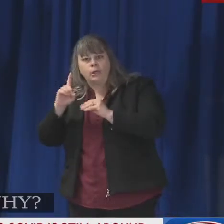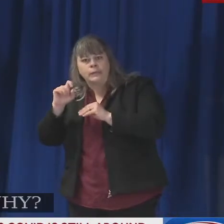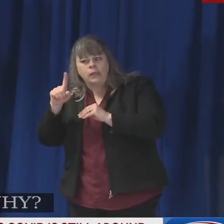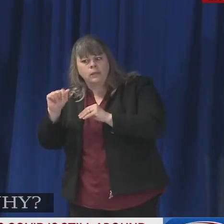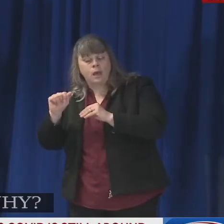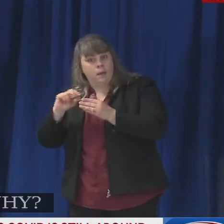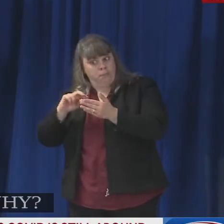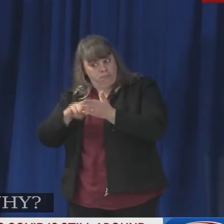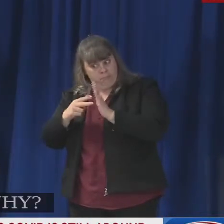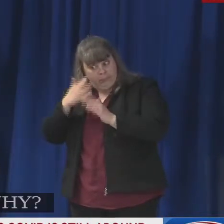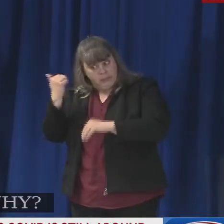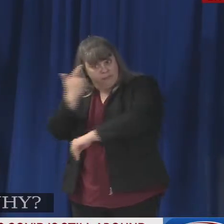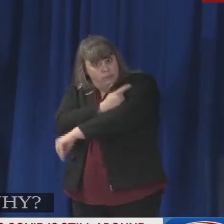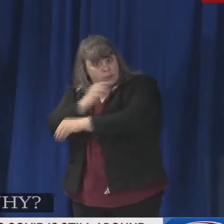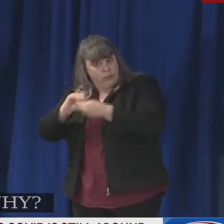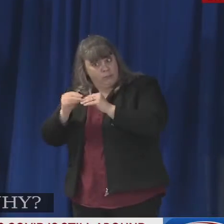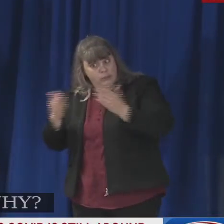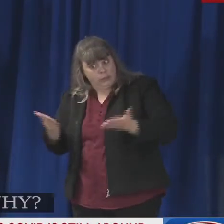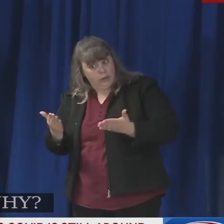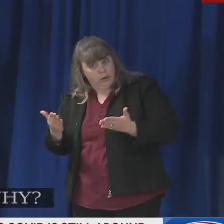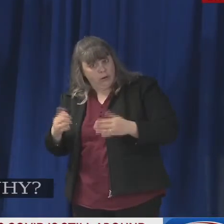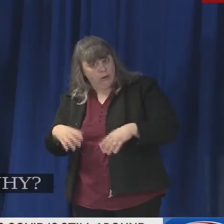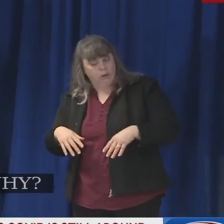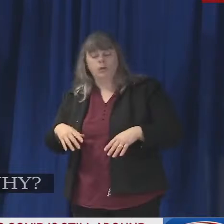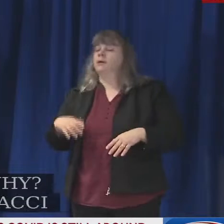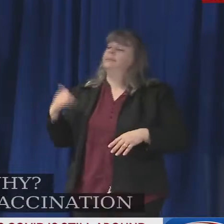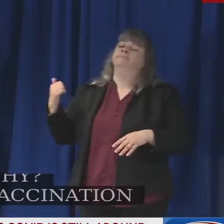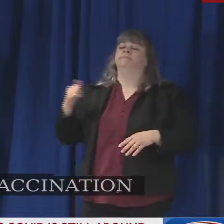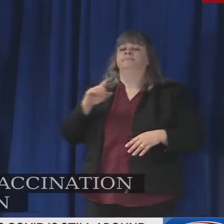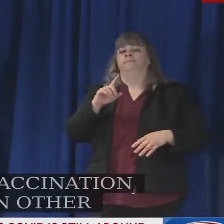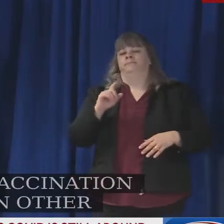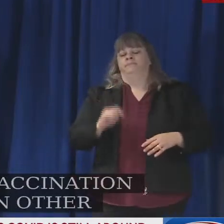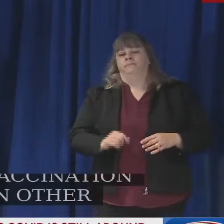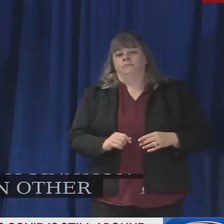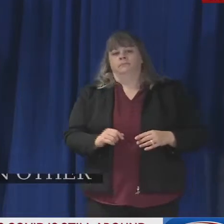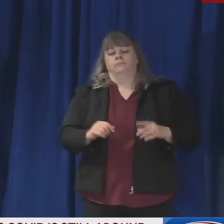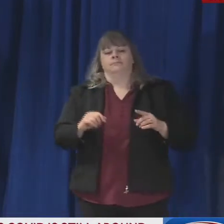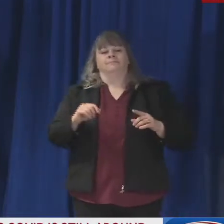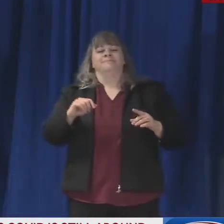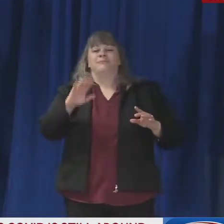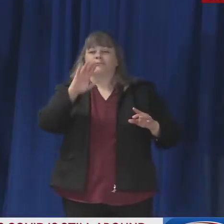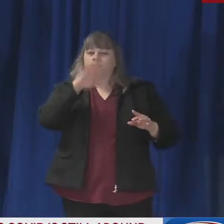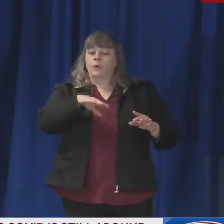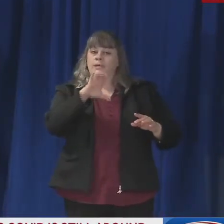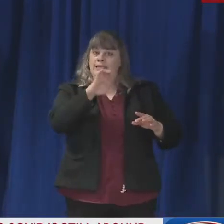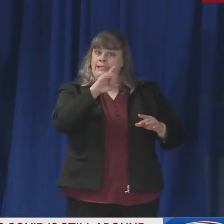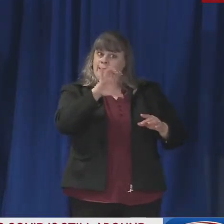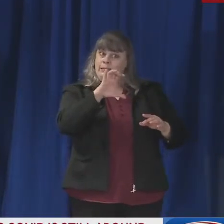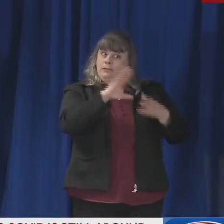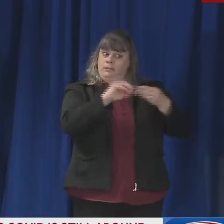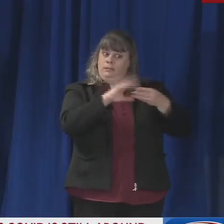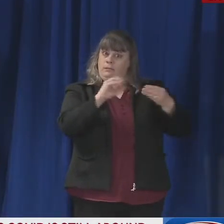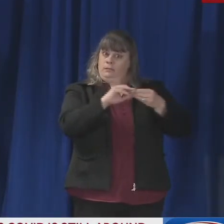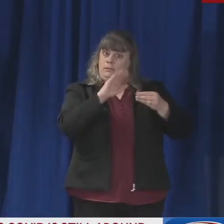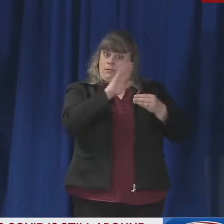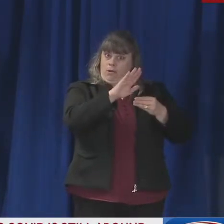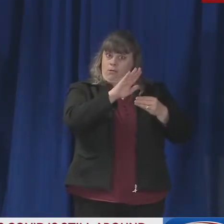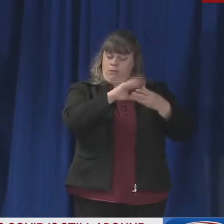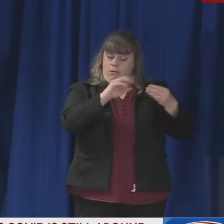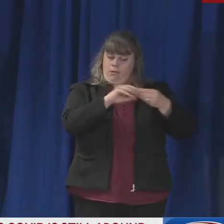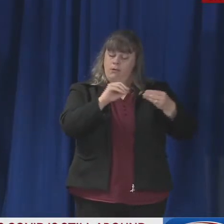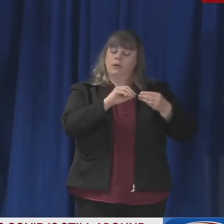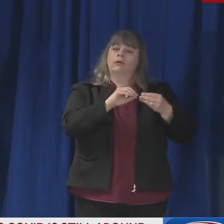think without a doubt, one of the reasons, let me take a step back. Remember that when the CDC says certain things and they drive certain things, they have to, they're making